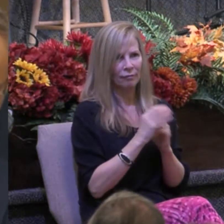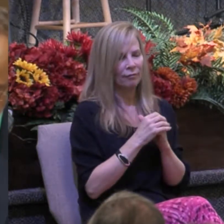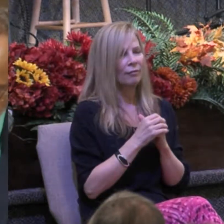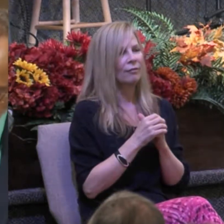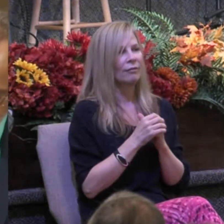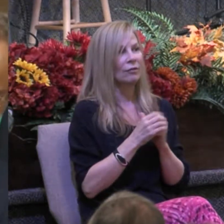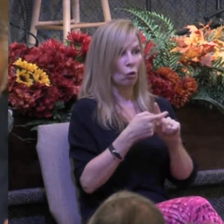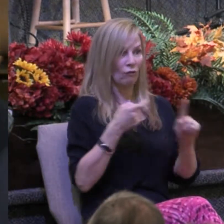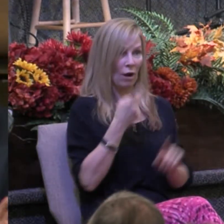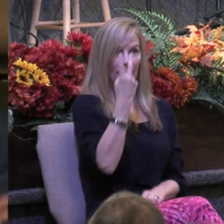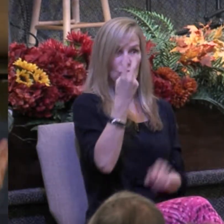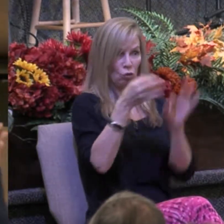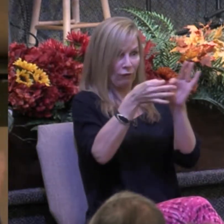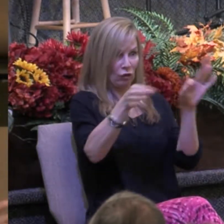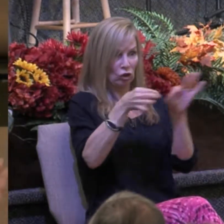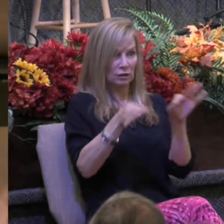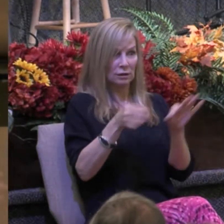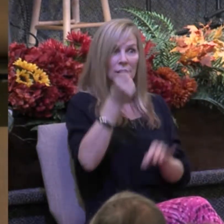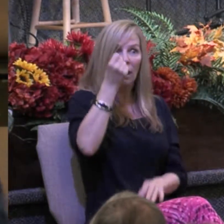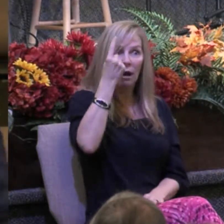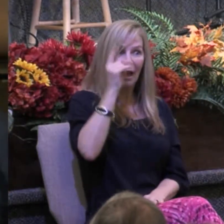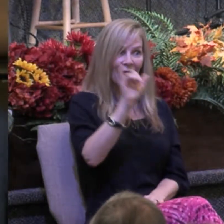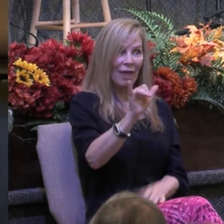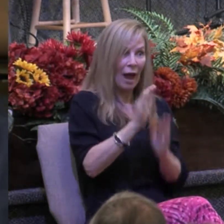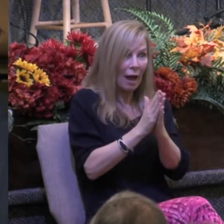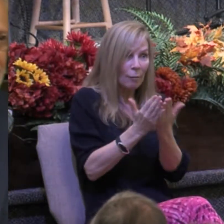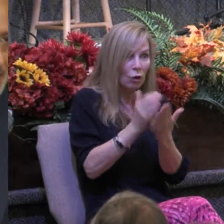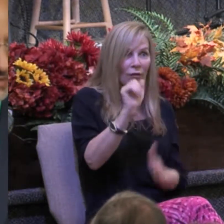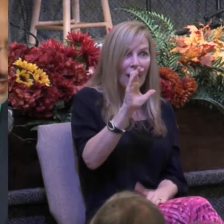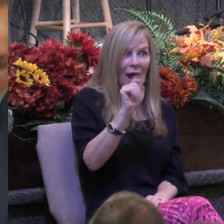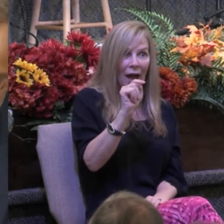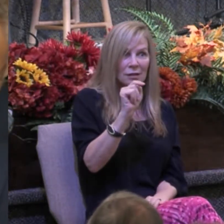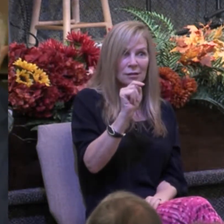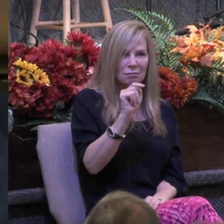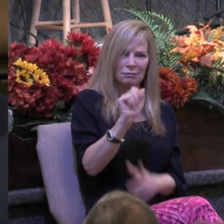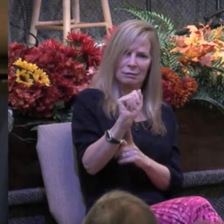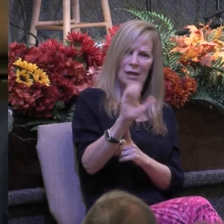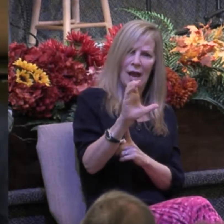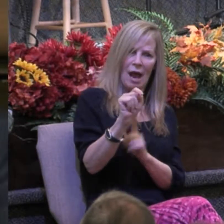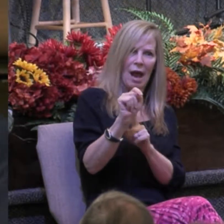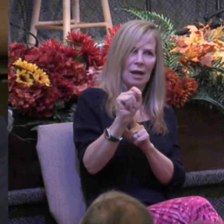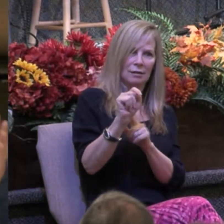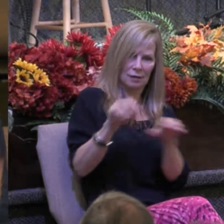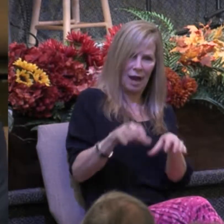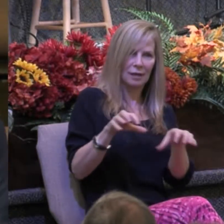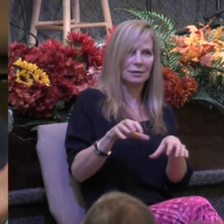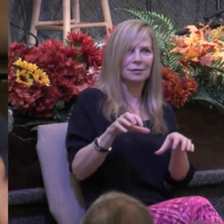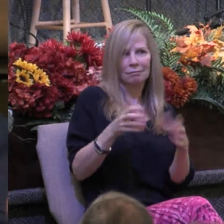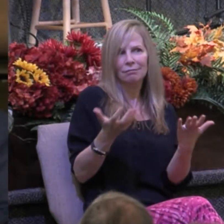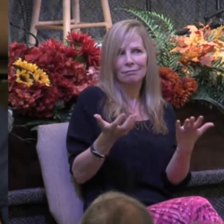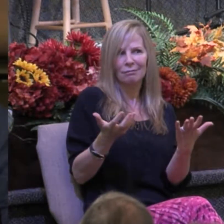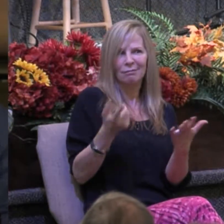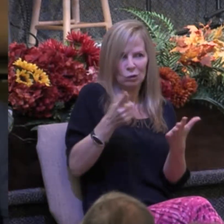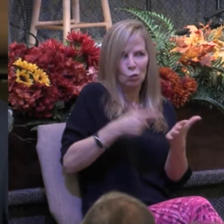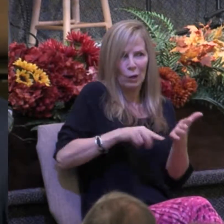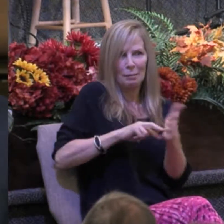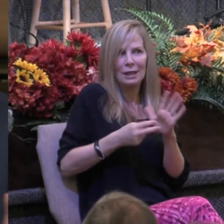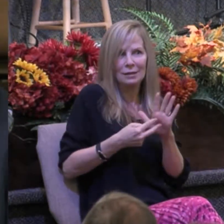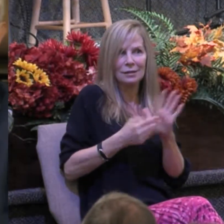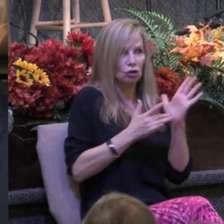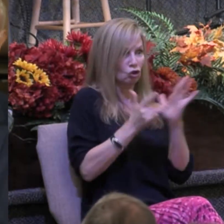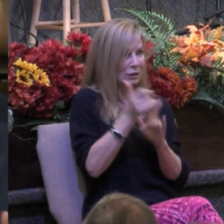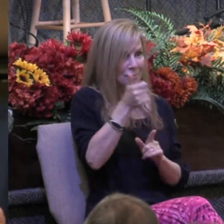on these two verses, we understand that the book of Acts is exactly what its name indicates. It is Jesus carrying out his acts,